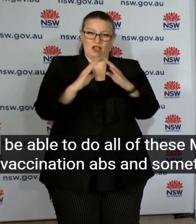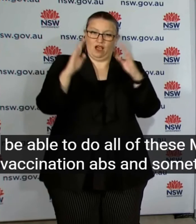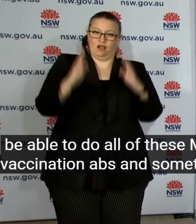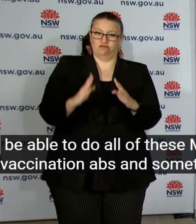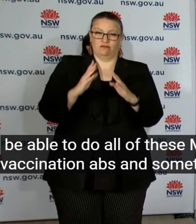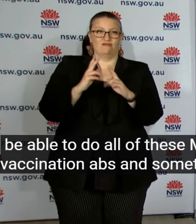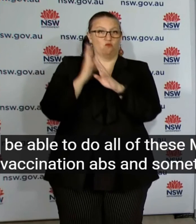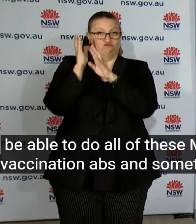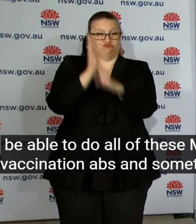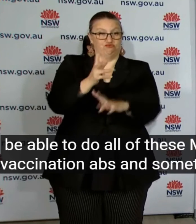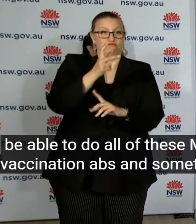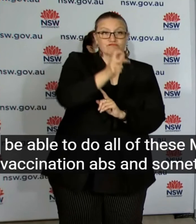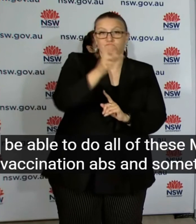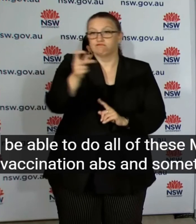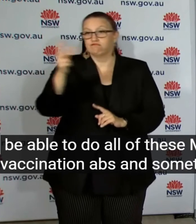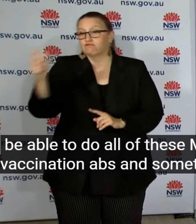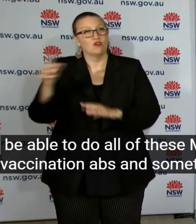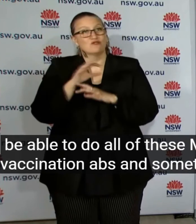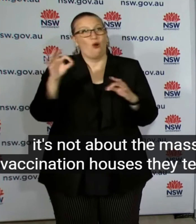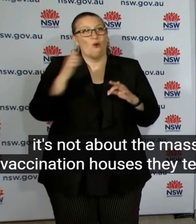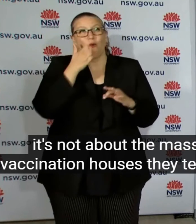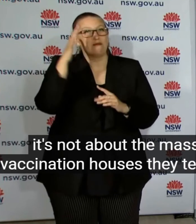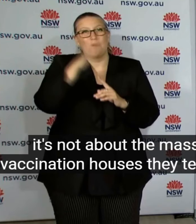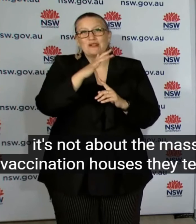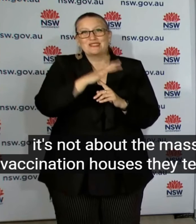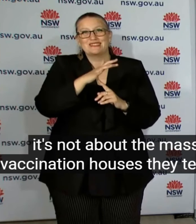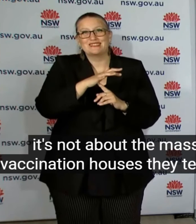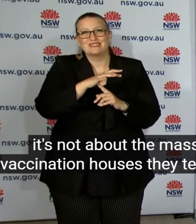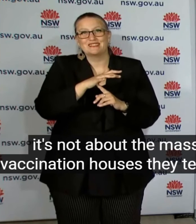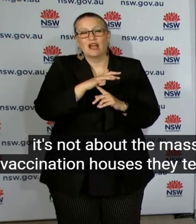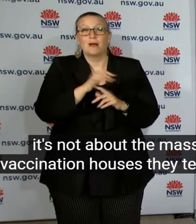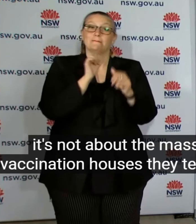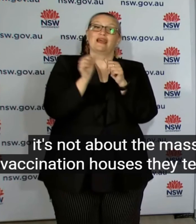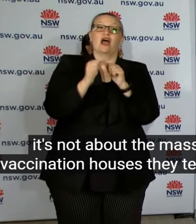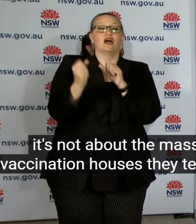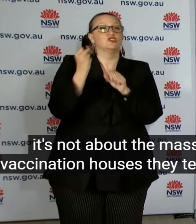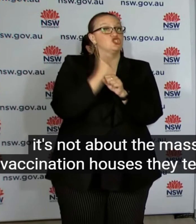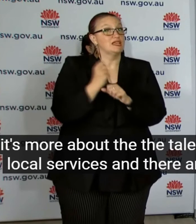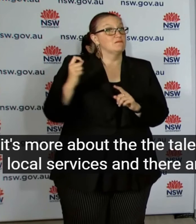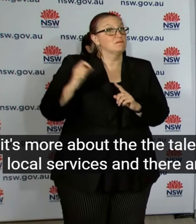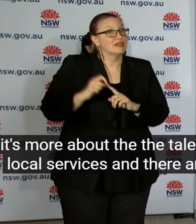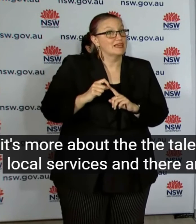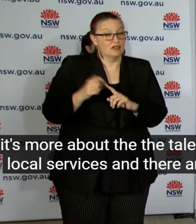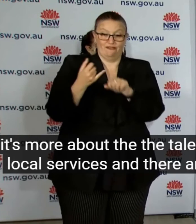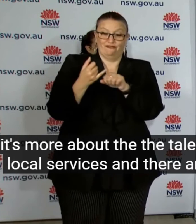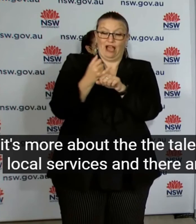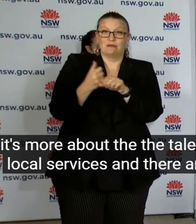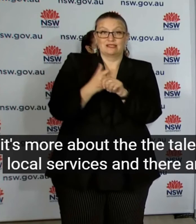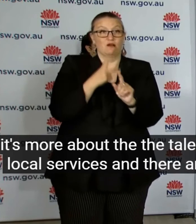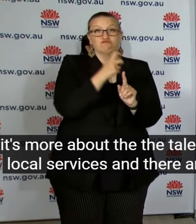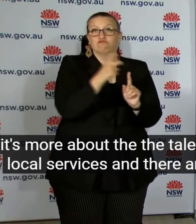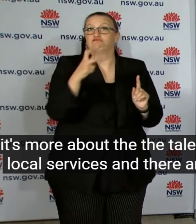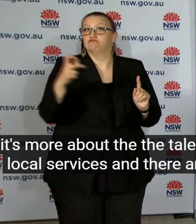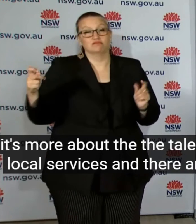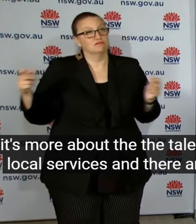more about the tailored local services. And there are lots of GPs these days, lots of pharmacists who can give the